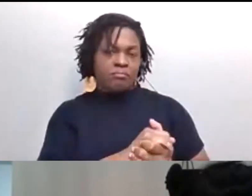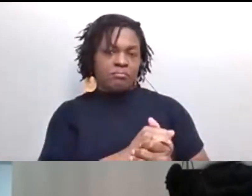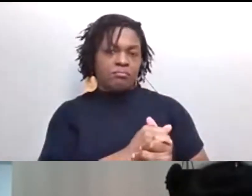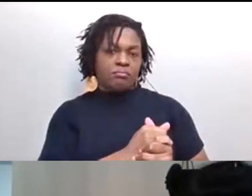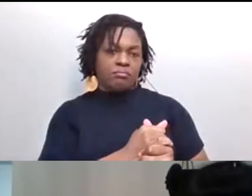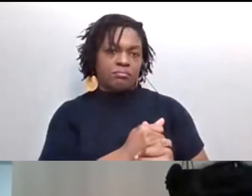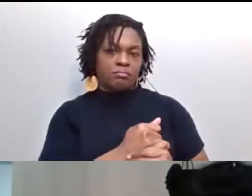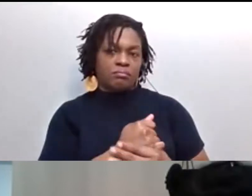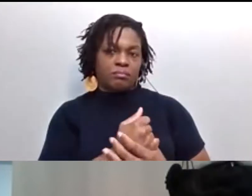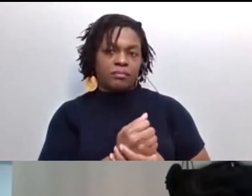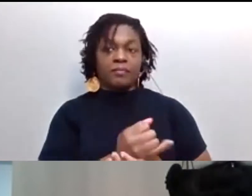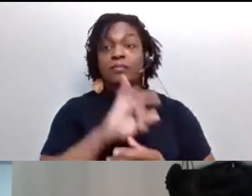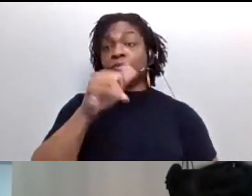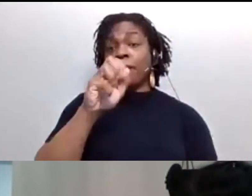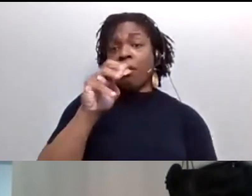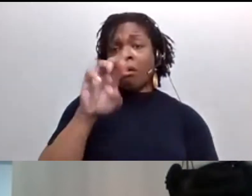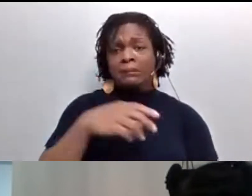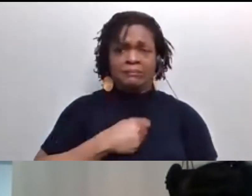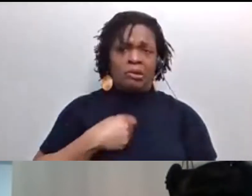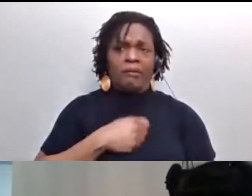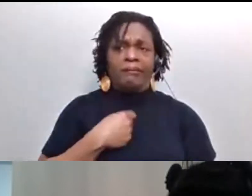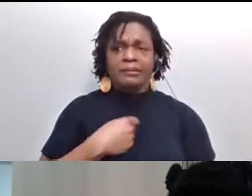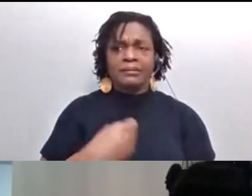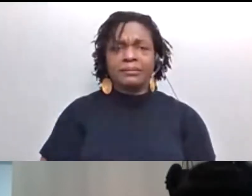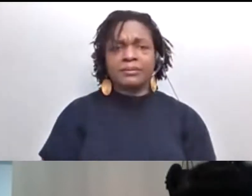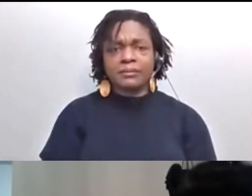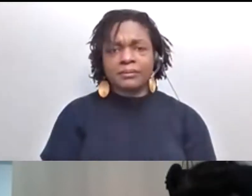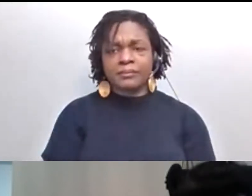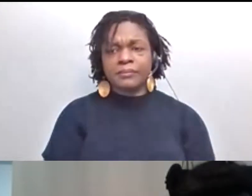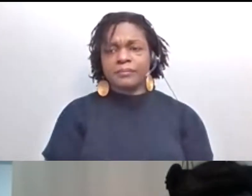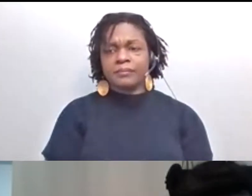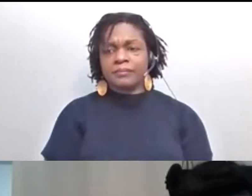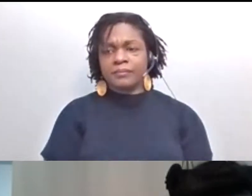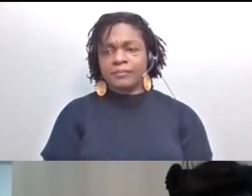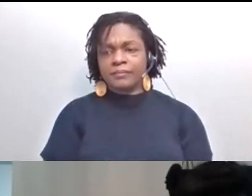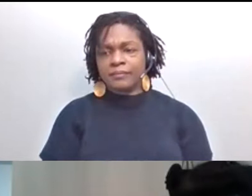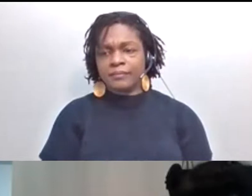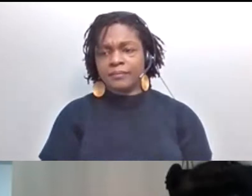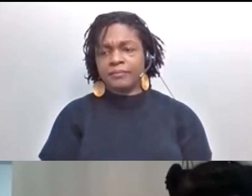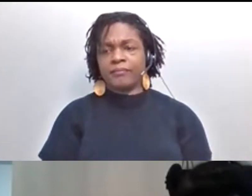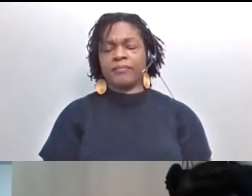I apologize, everyone, for getting that wrong. It's in the chat, Bambi, from the other